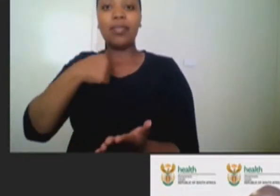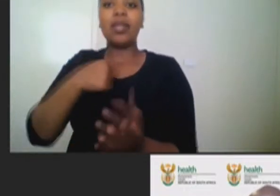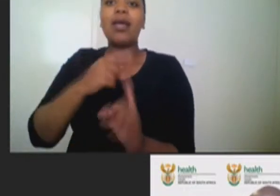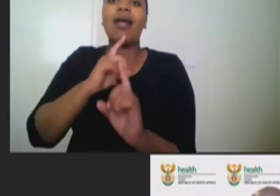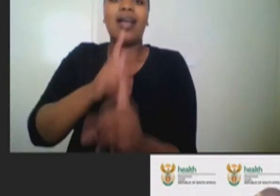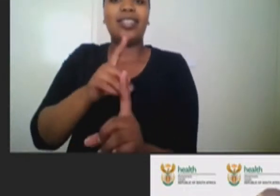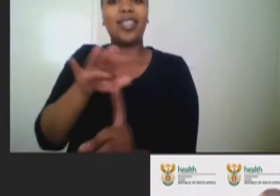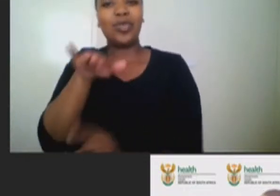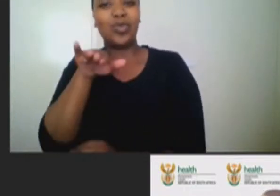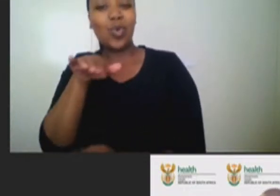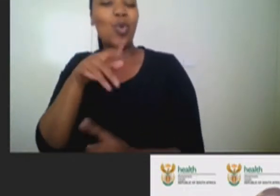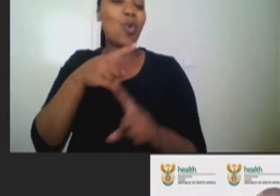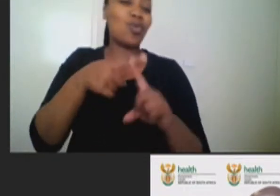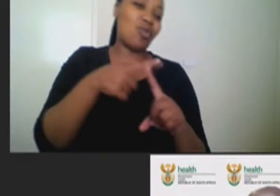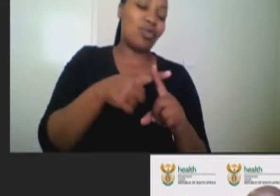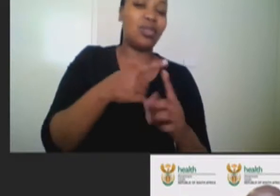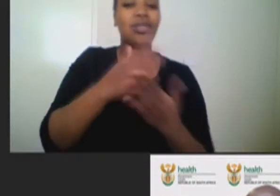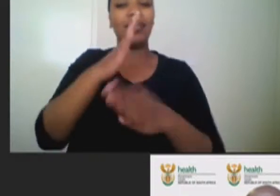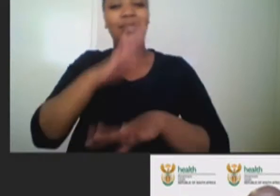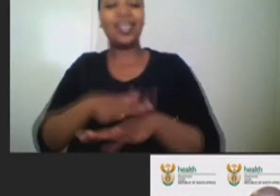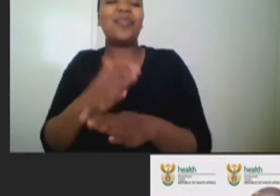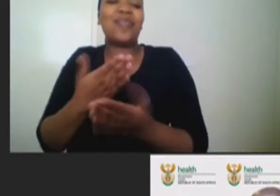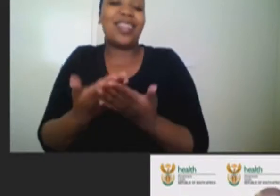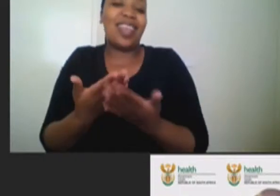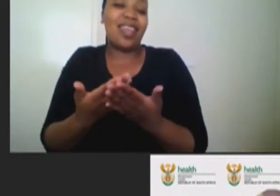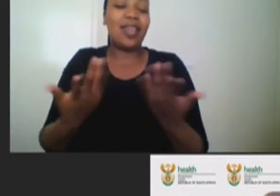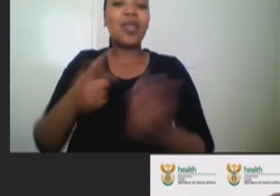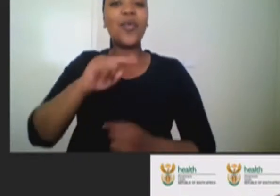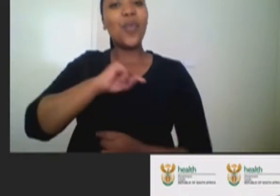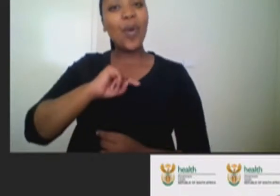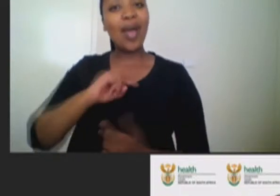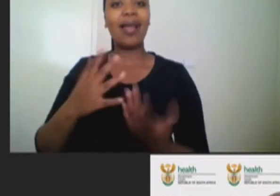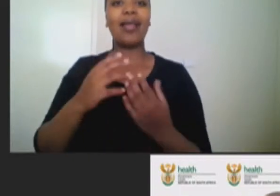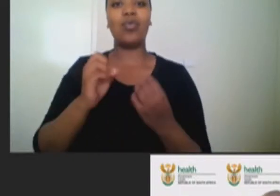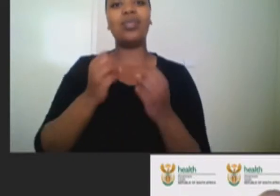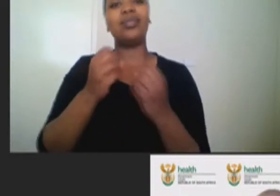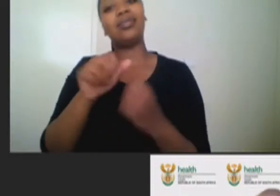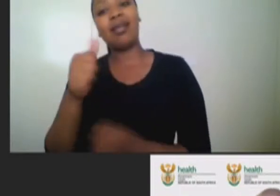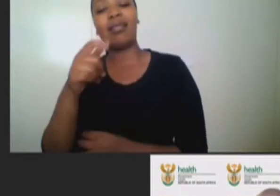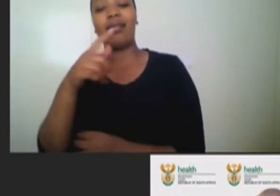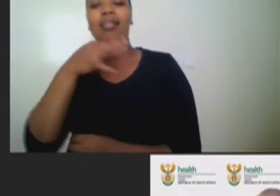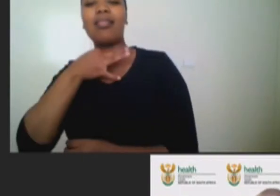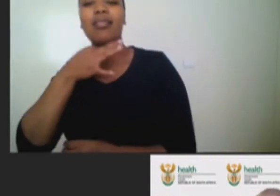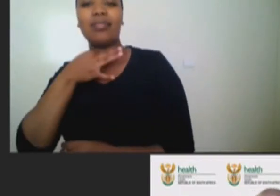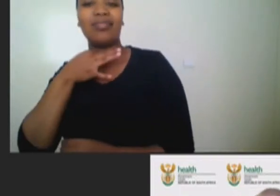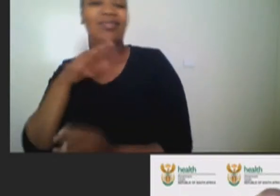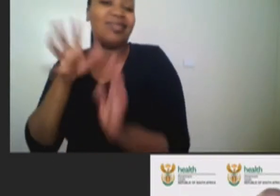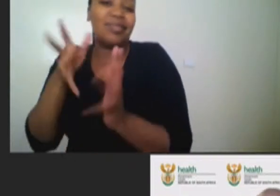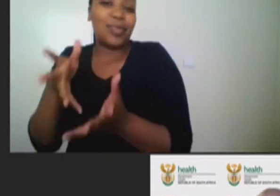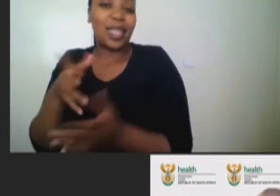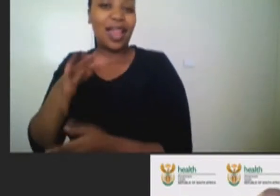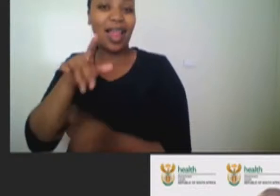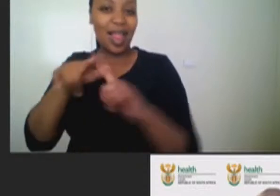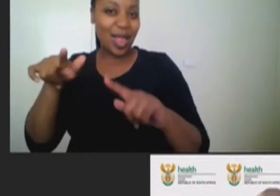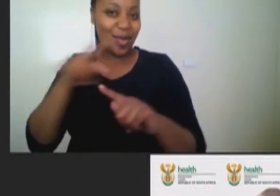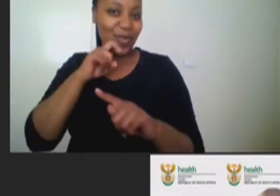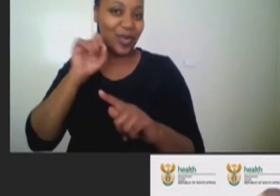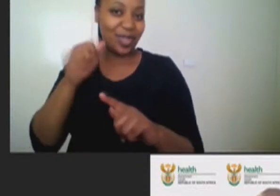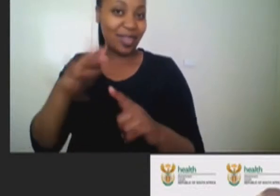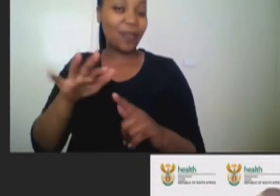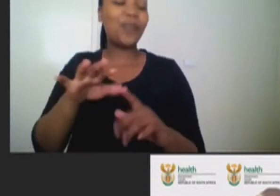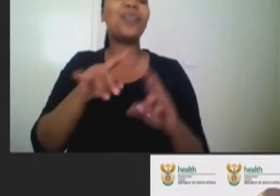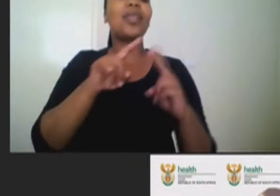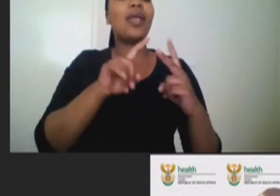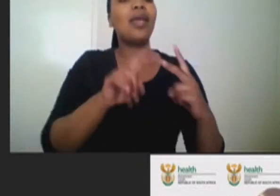in Xhosa sometimes, because this was mainly another language here that we used. The whole message from the Minister and